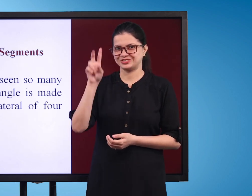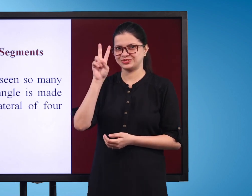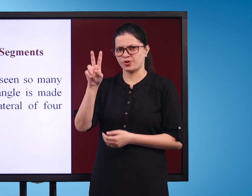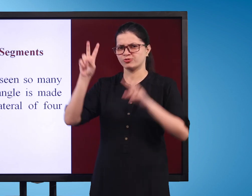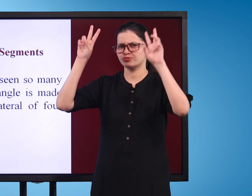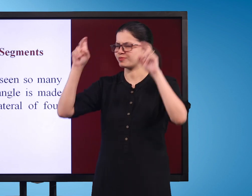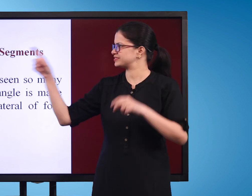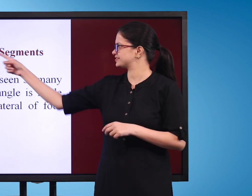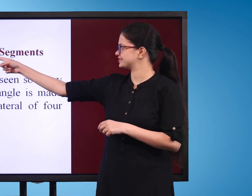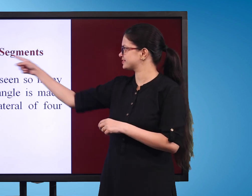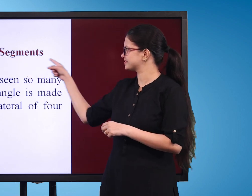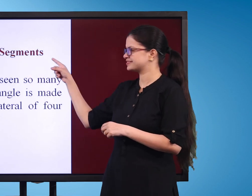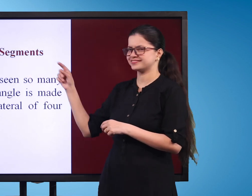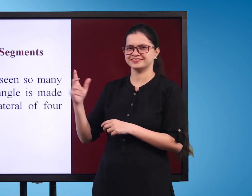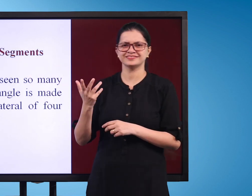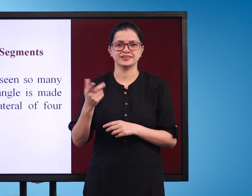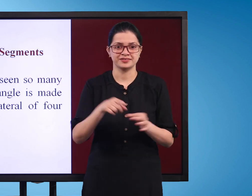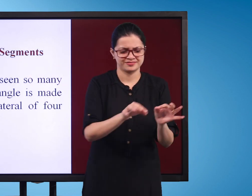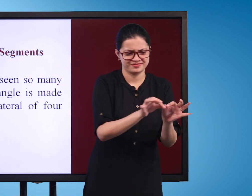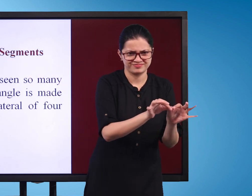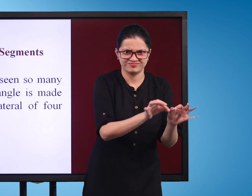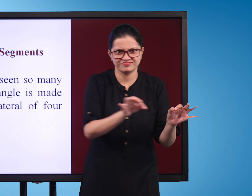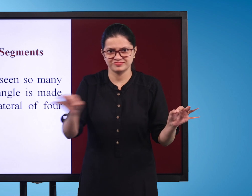(5.2) Measuring line segments.